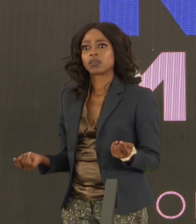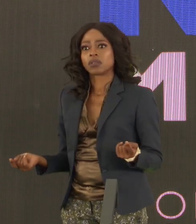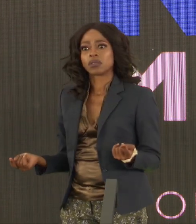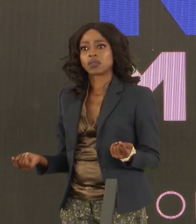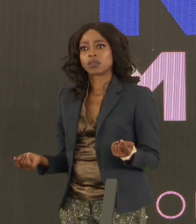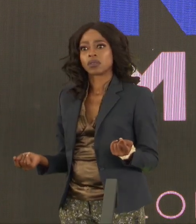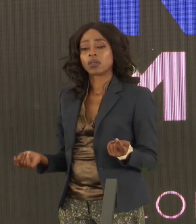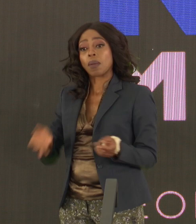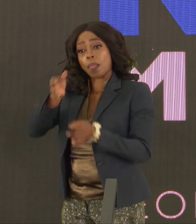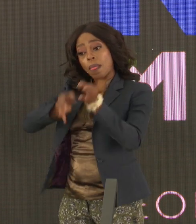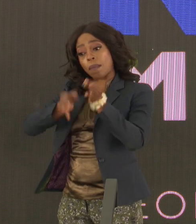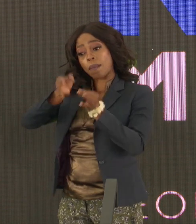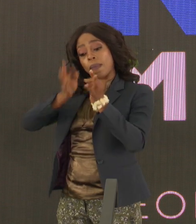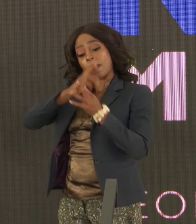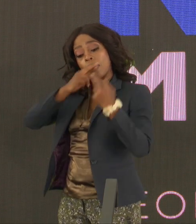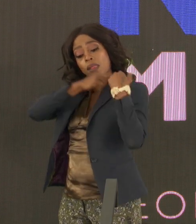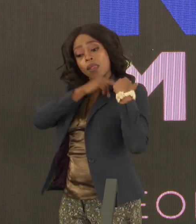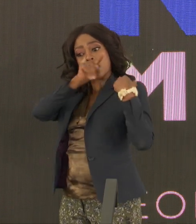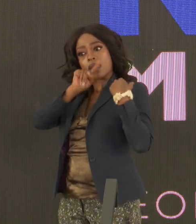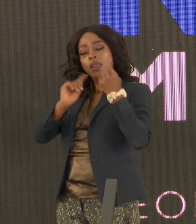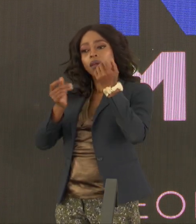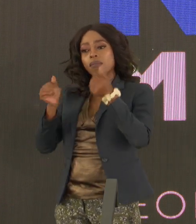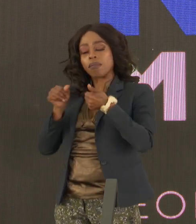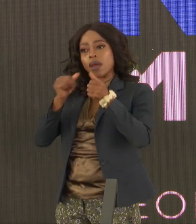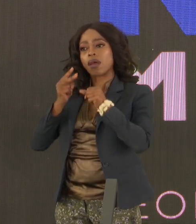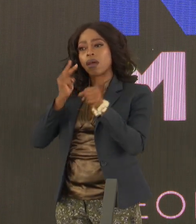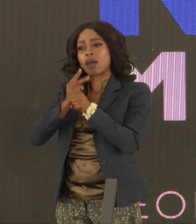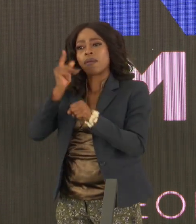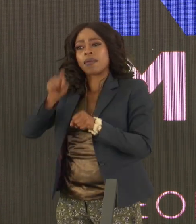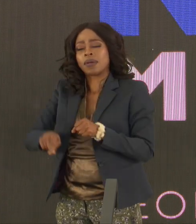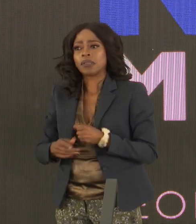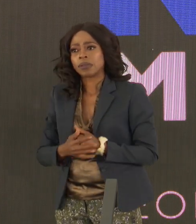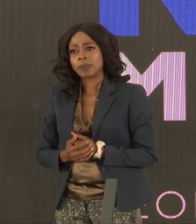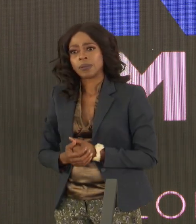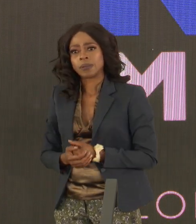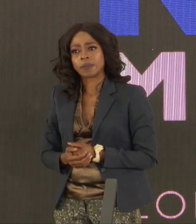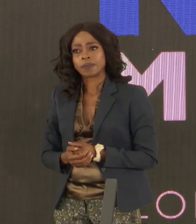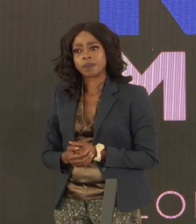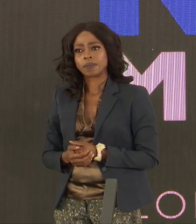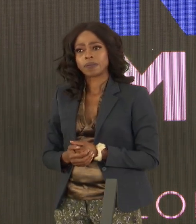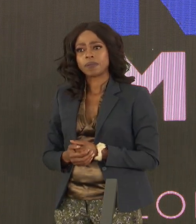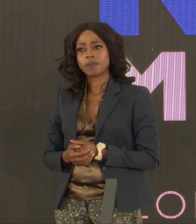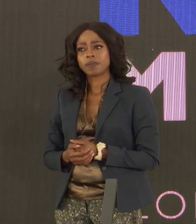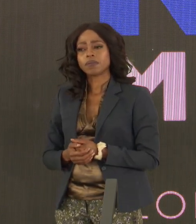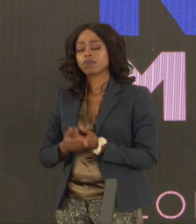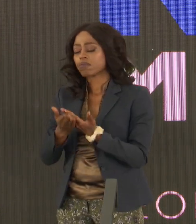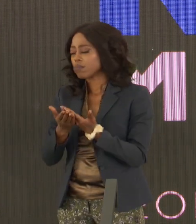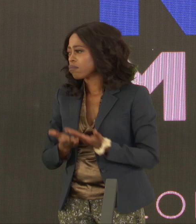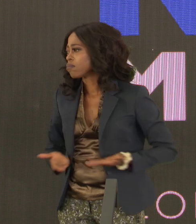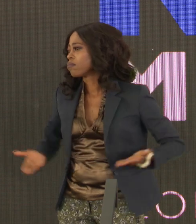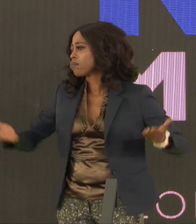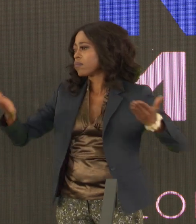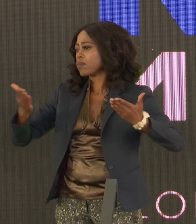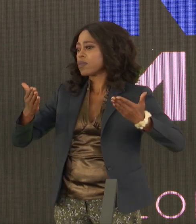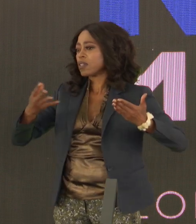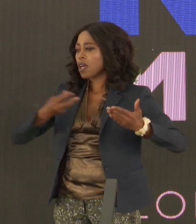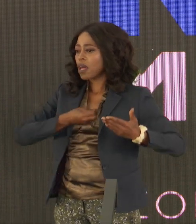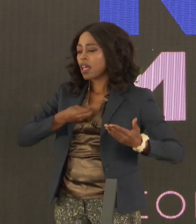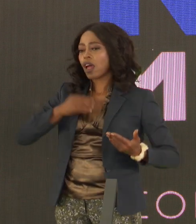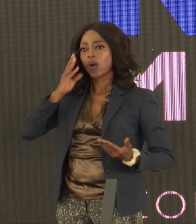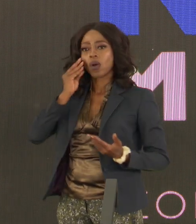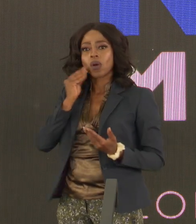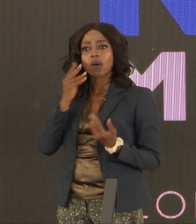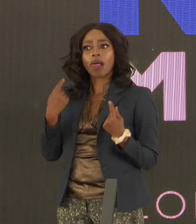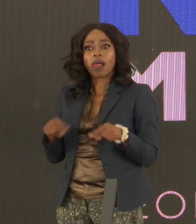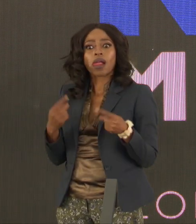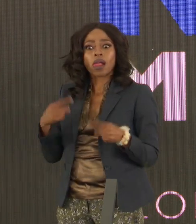The politics of responsibility must come back again. All over the country, the young and old are terrified of the